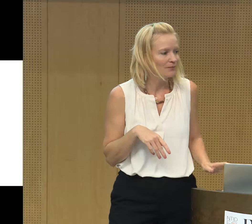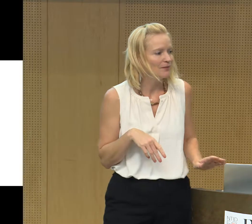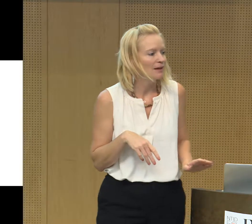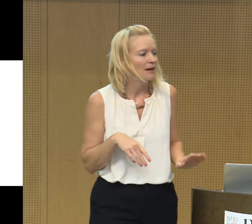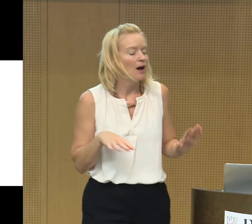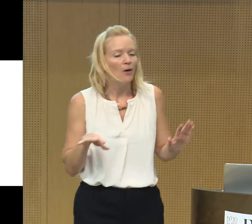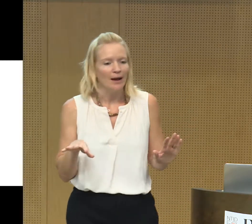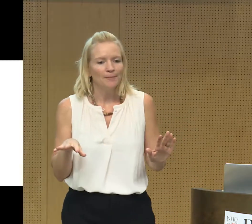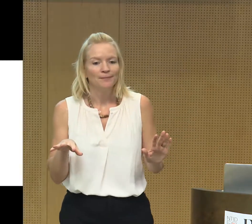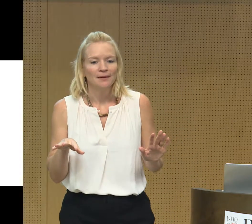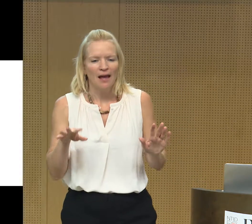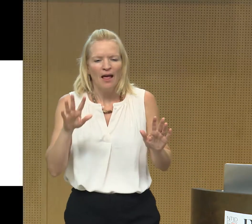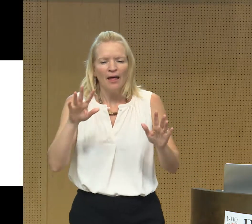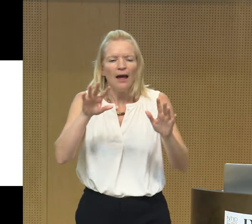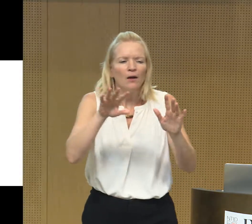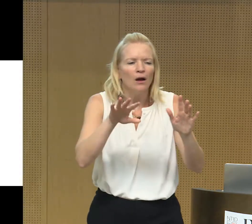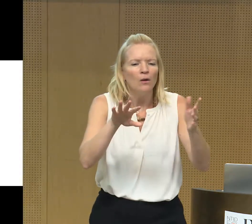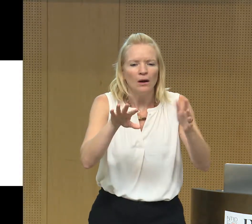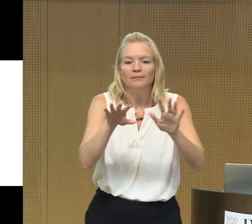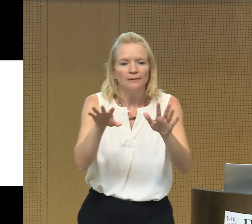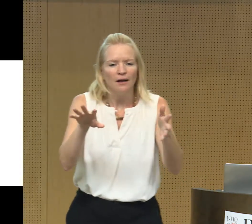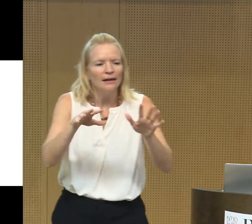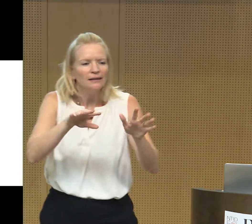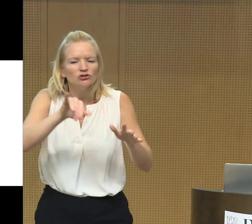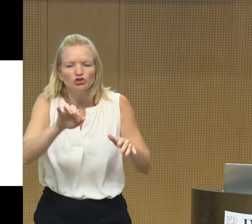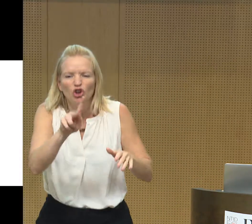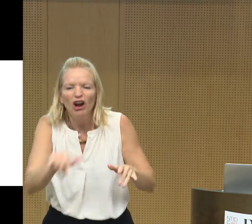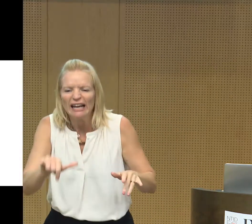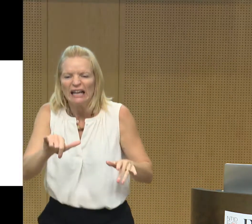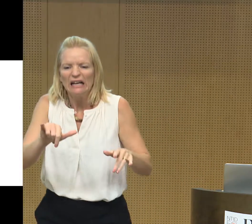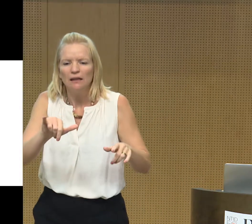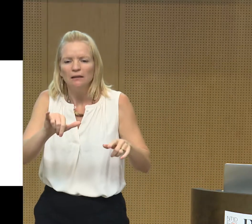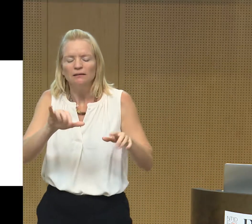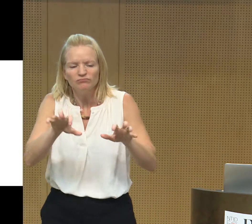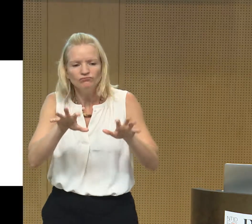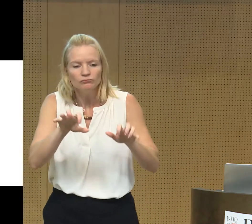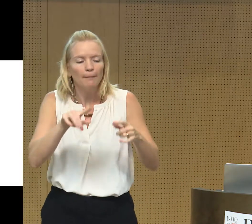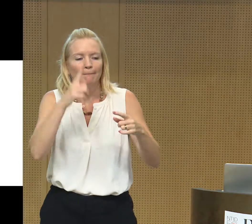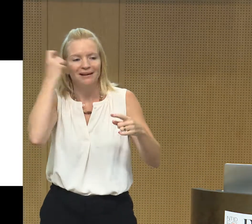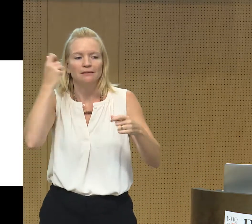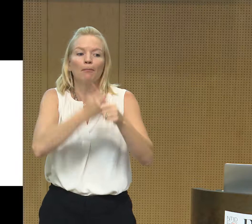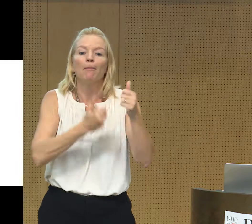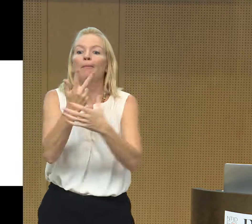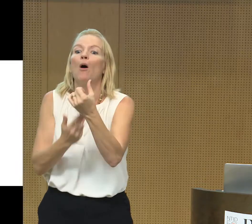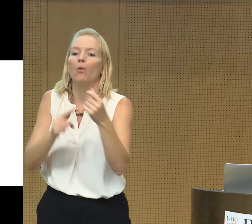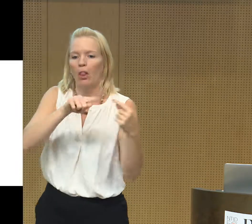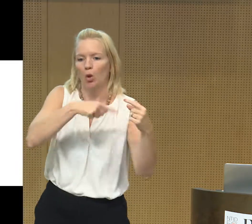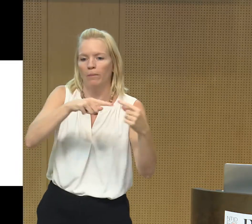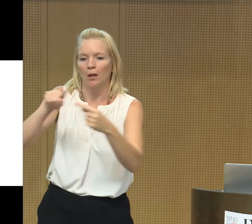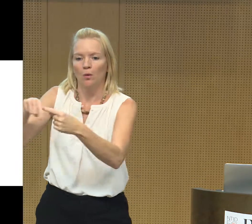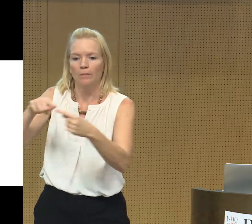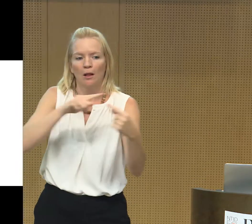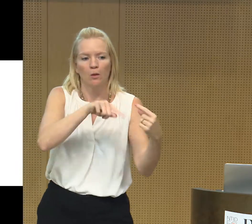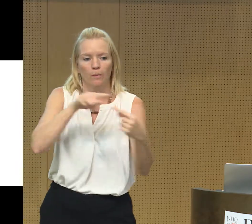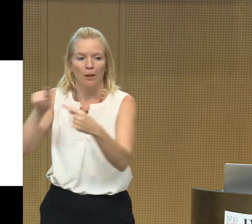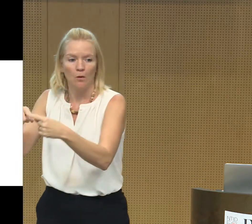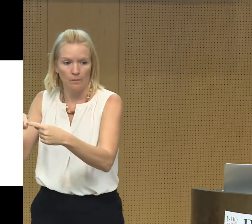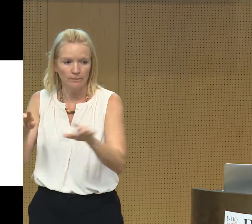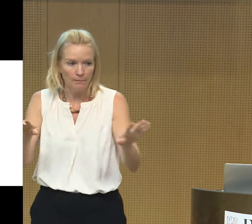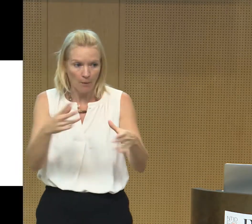Okay. So it's kind of jerky because of the loop, but they're both on the loop. So they both have that little